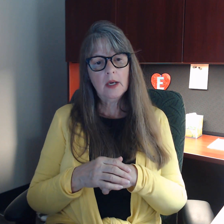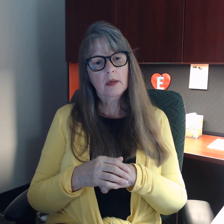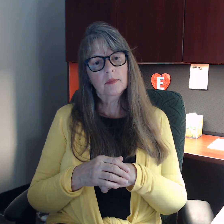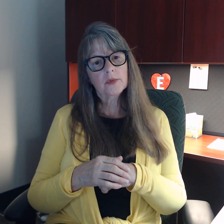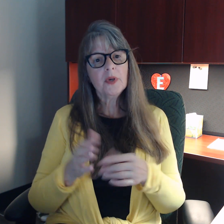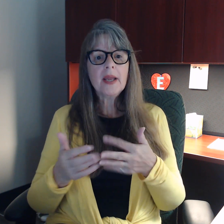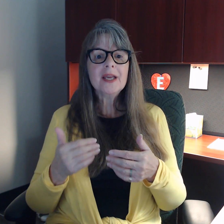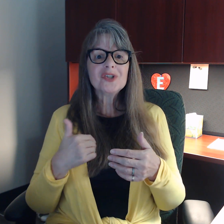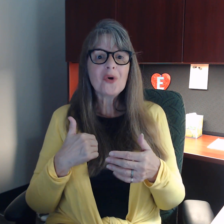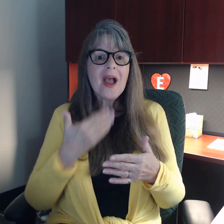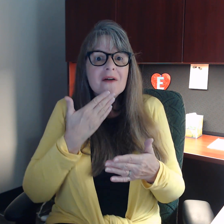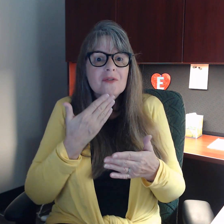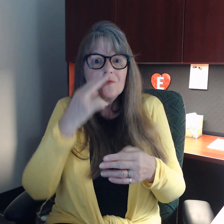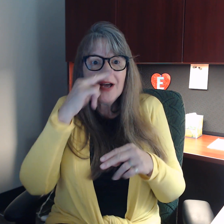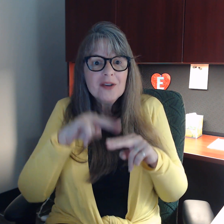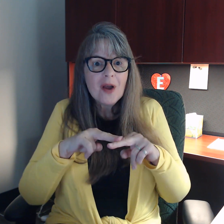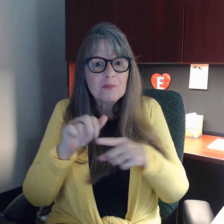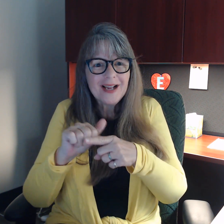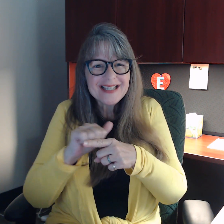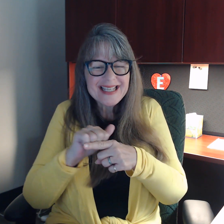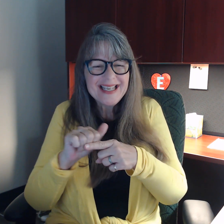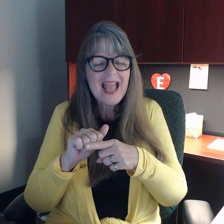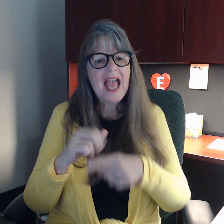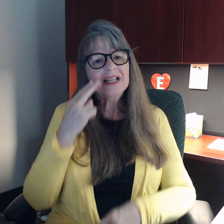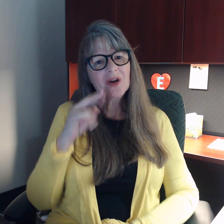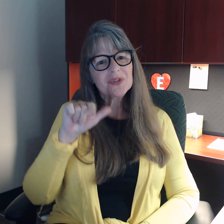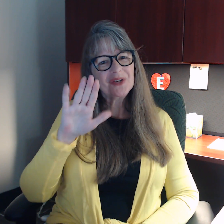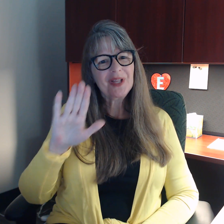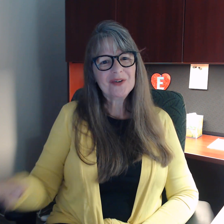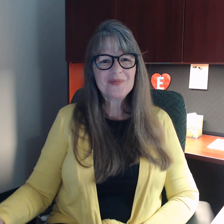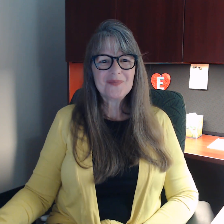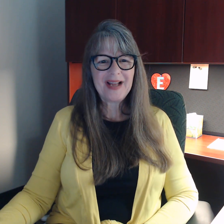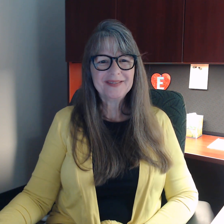So anyway, so have fun practicing, and I will see you later. Bye.